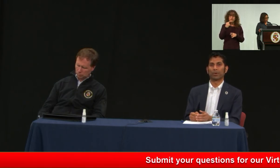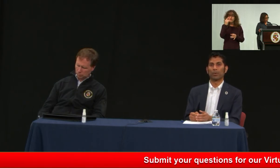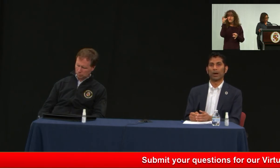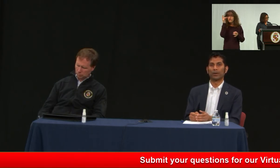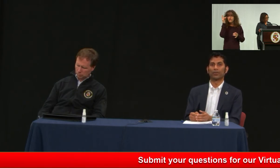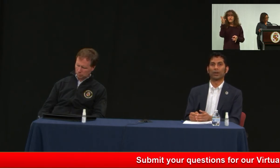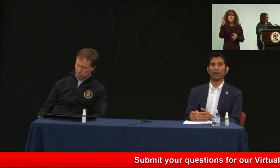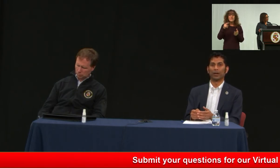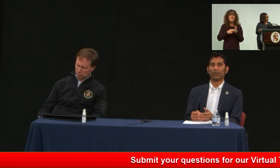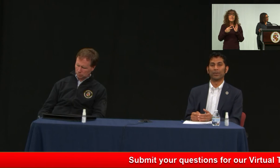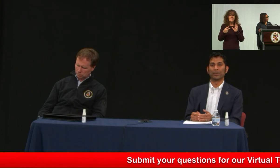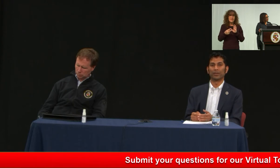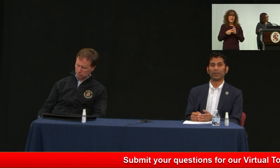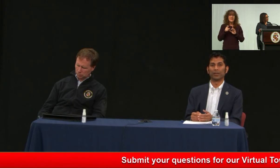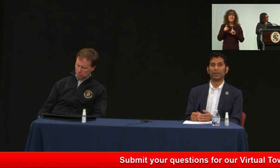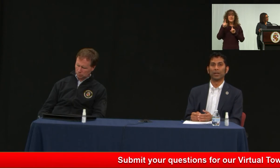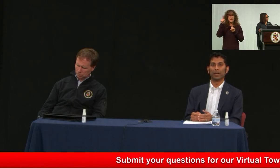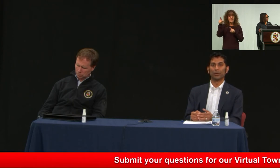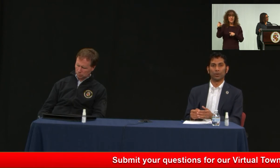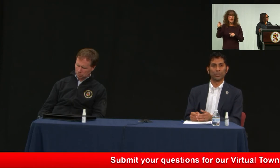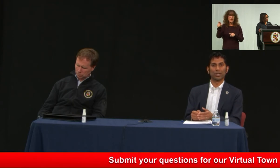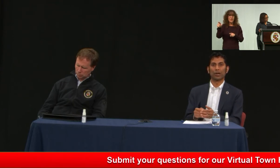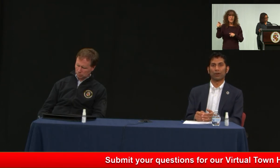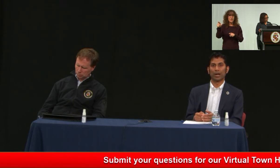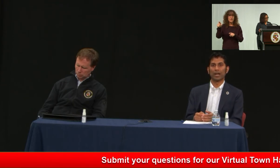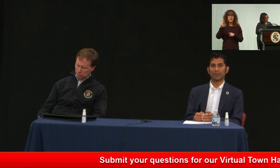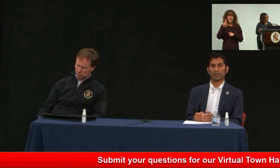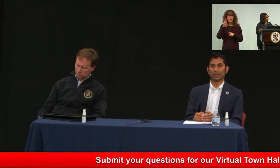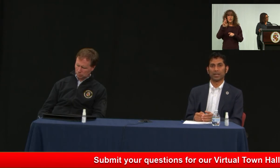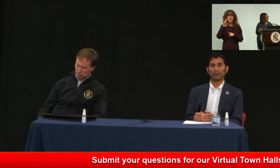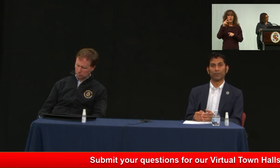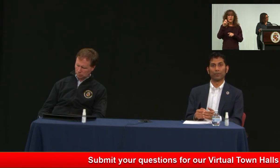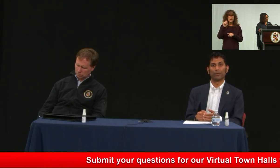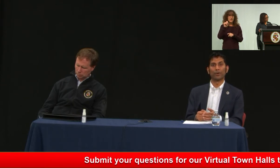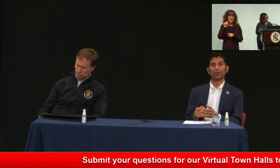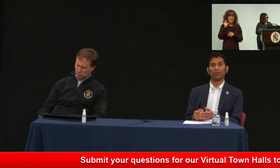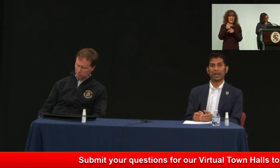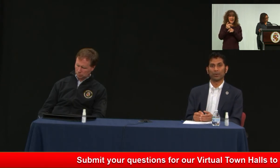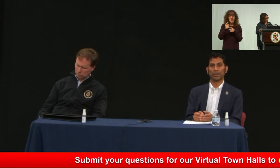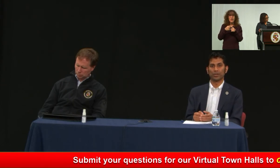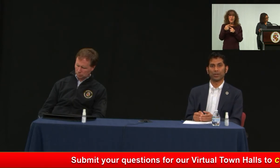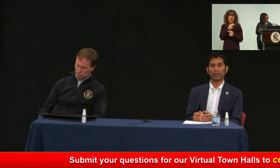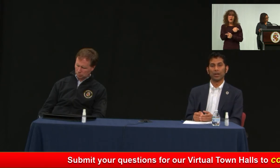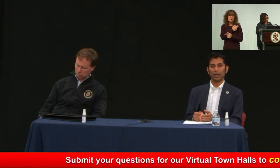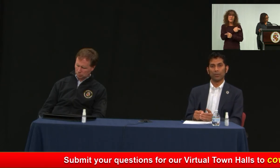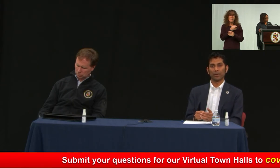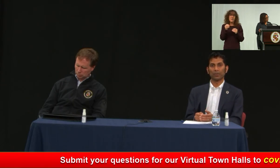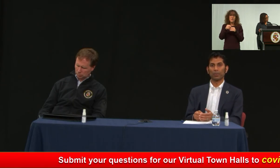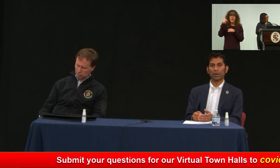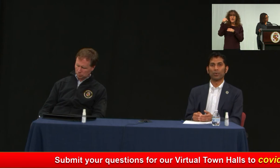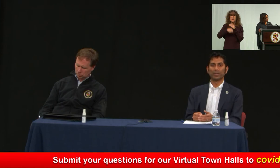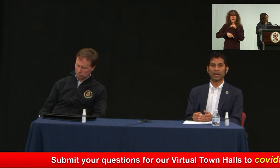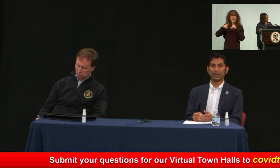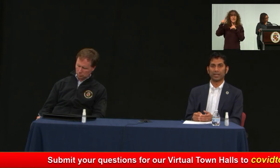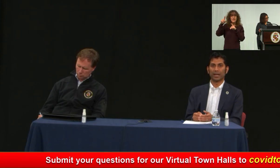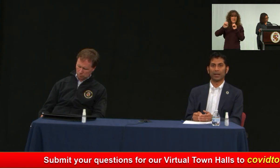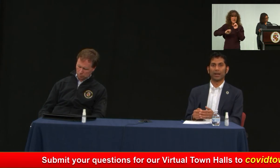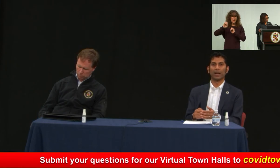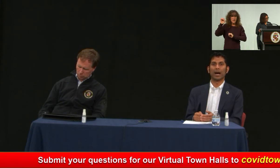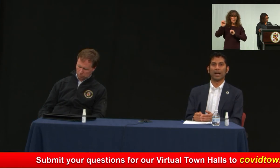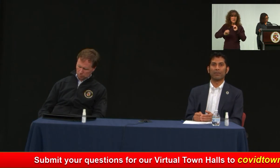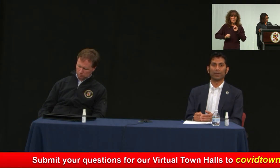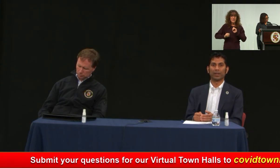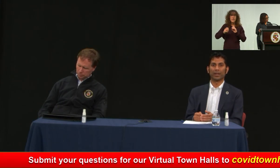enough that requires a visit to either urgent care or a hospital setting for further evaluation. One thing we want to point out is